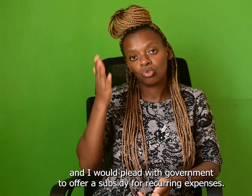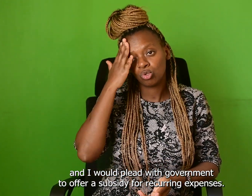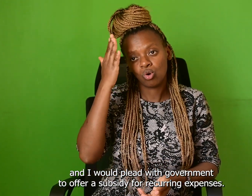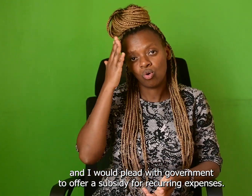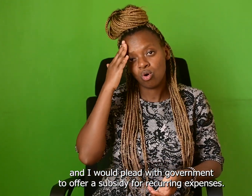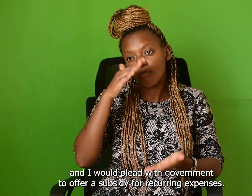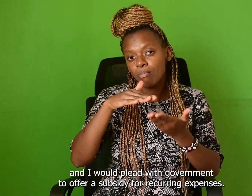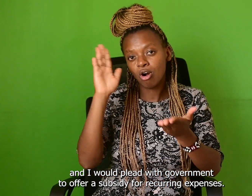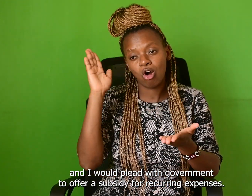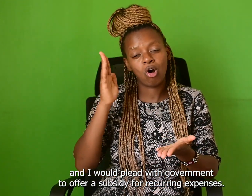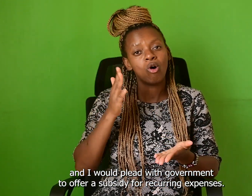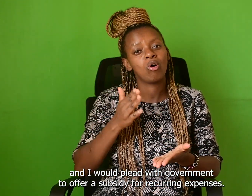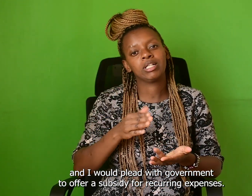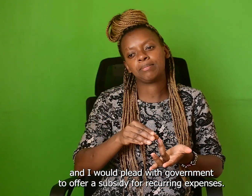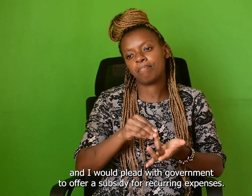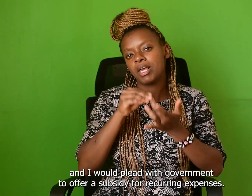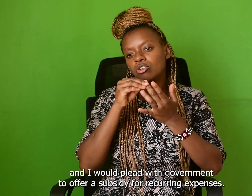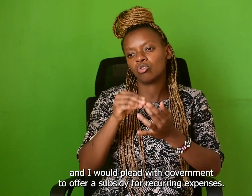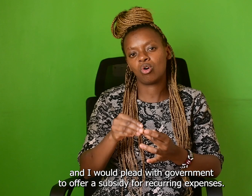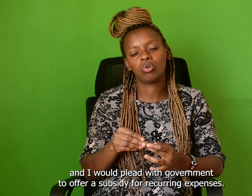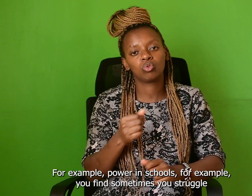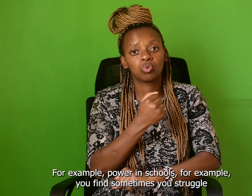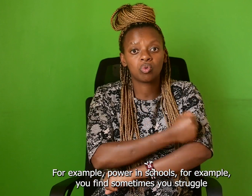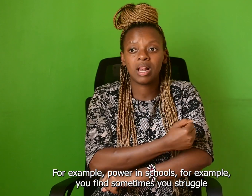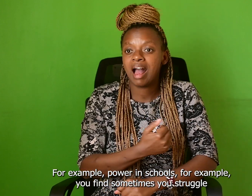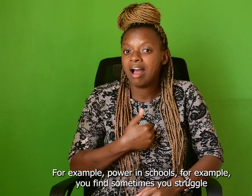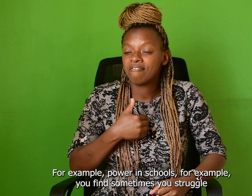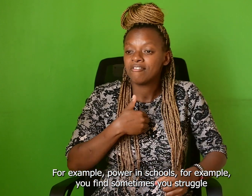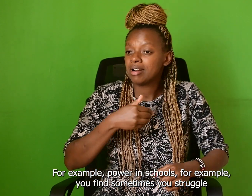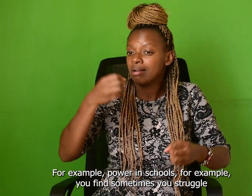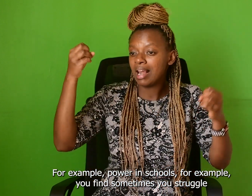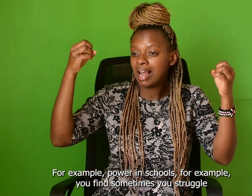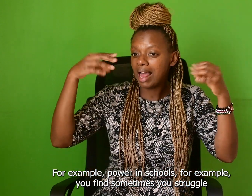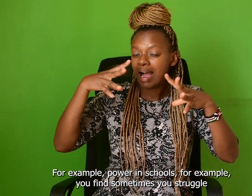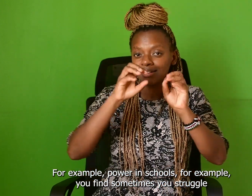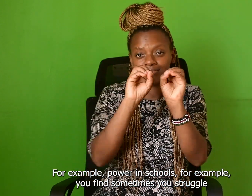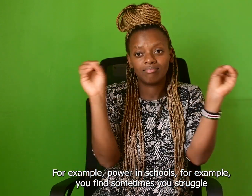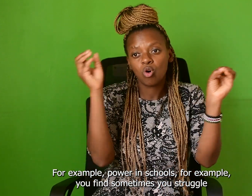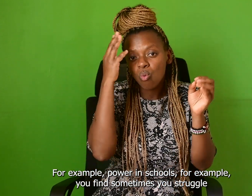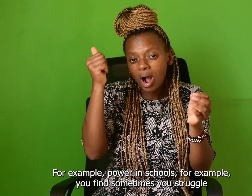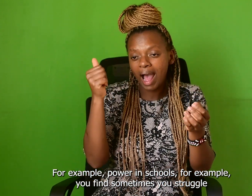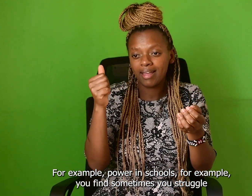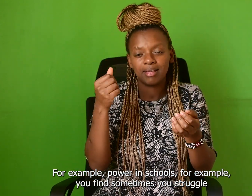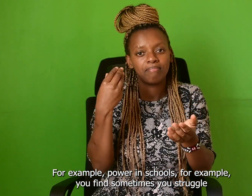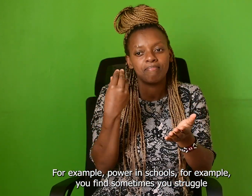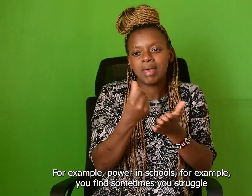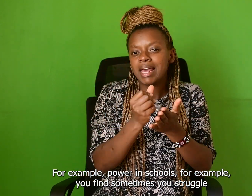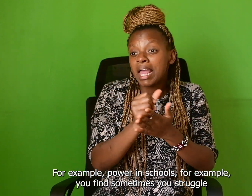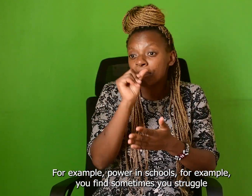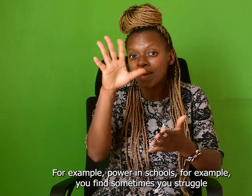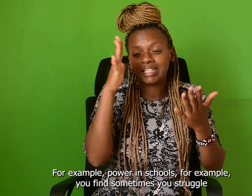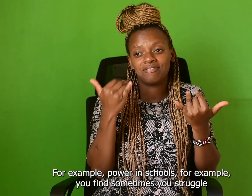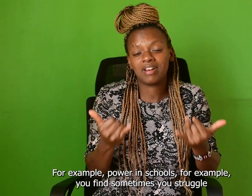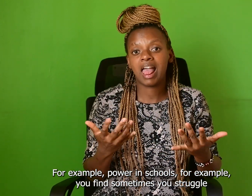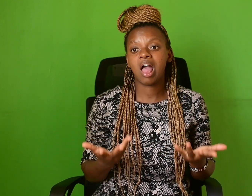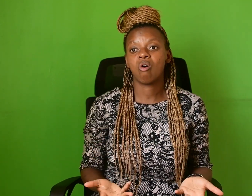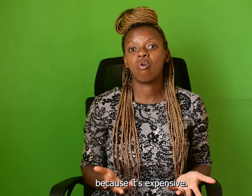to offer subsidy for recurring expenses, for example, power in schools. For example, you find sometimes you struggle because